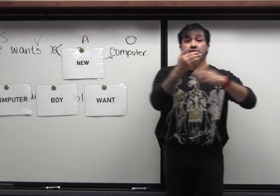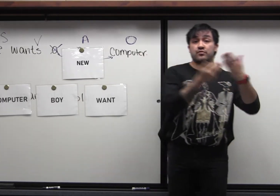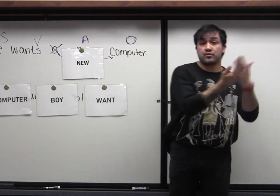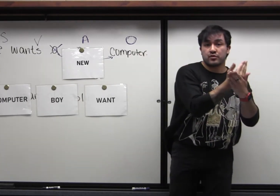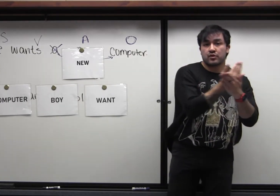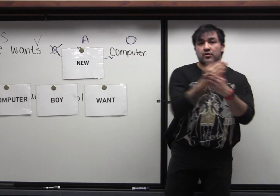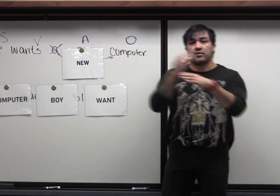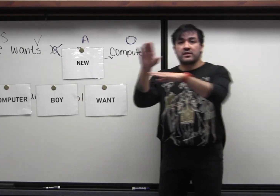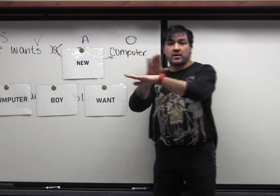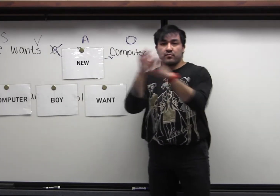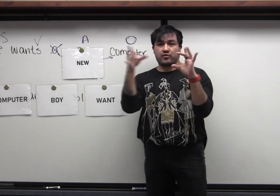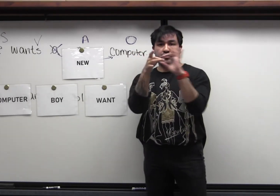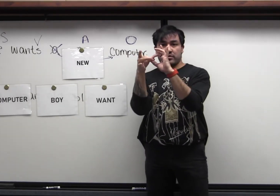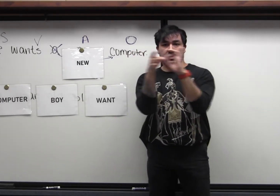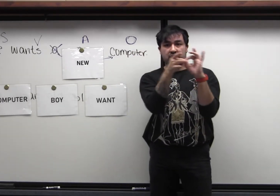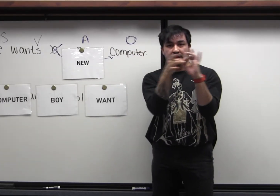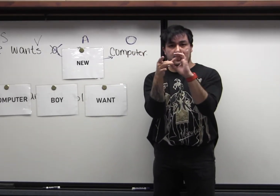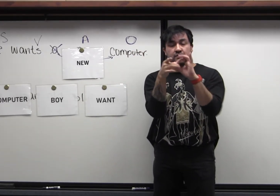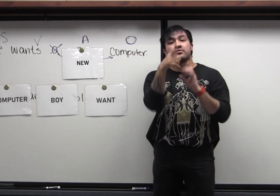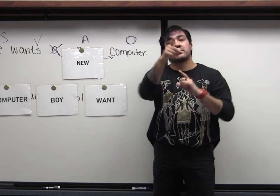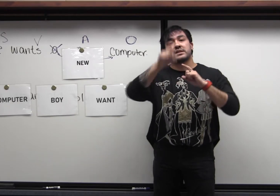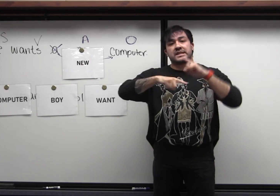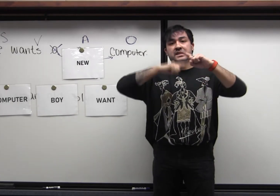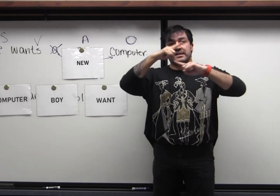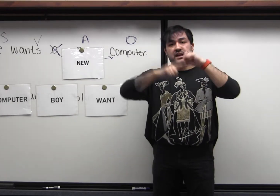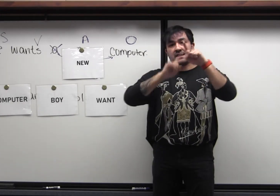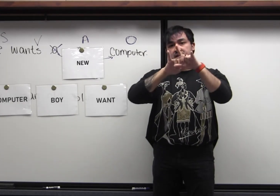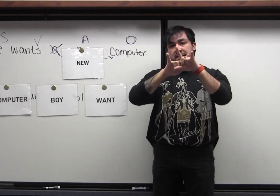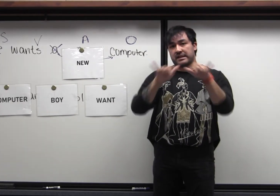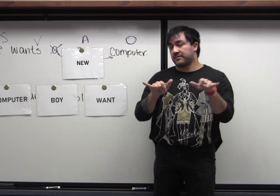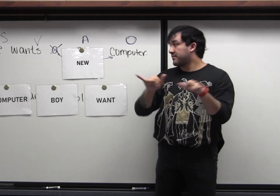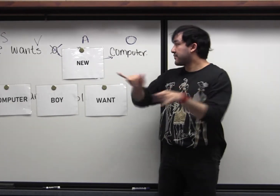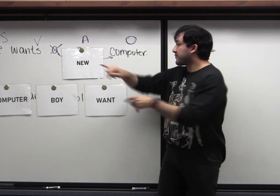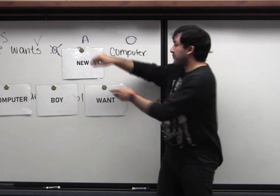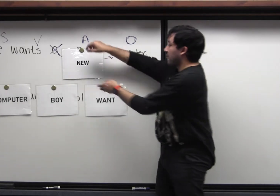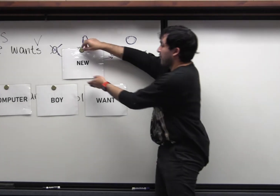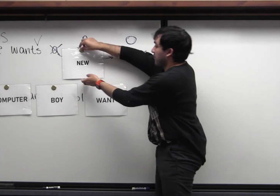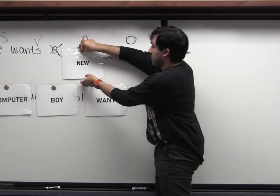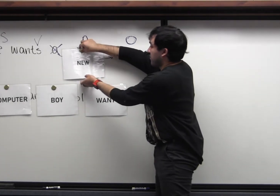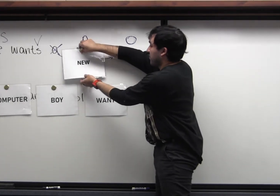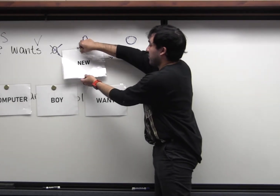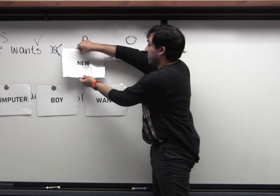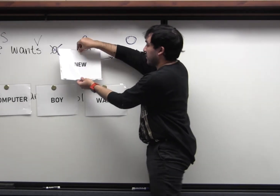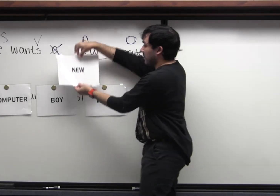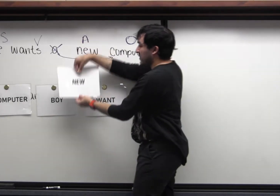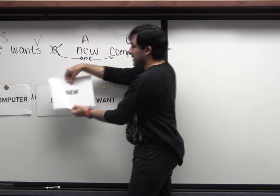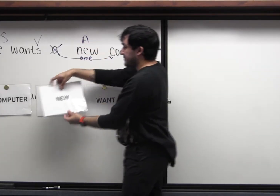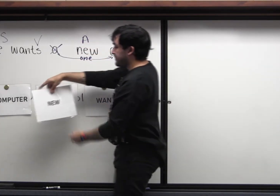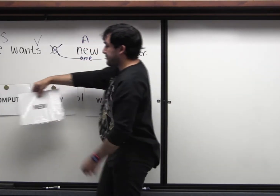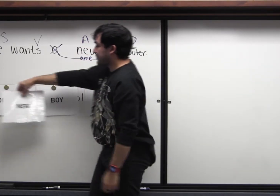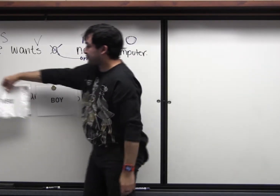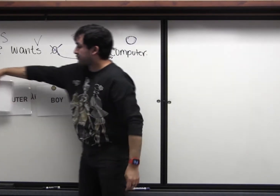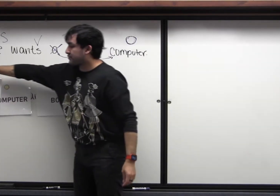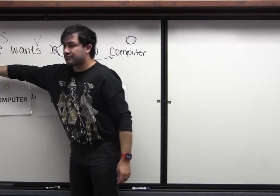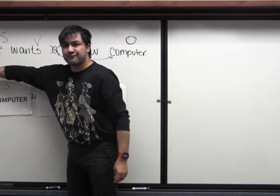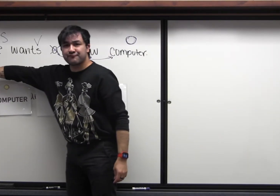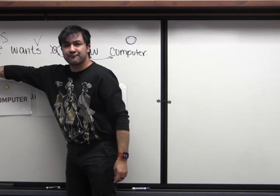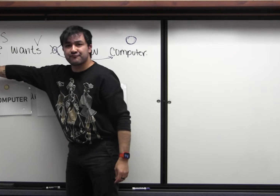the computer is new, is a computer new or new computer? So should we put it